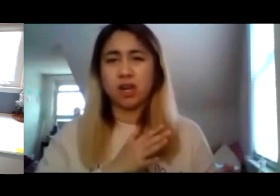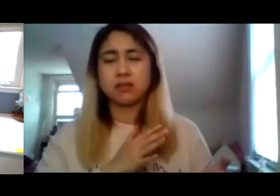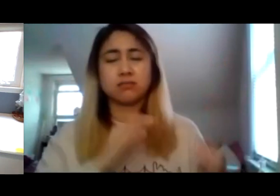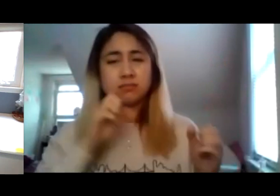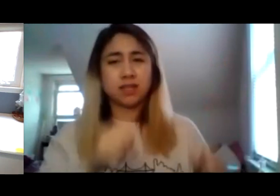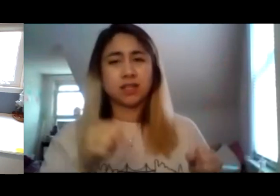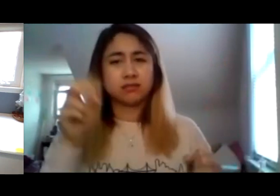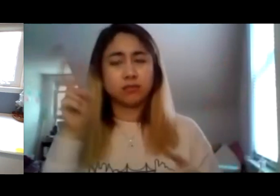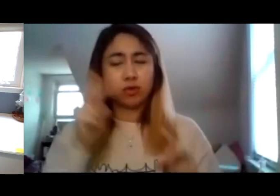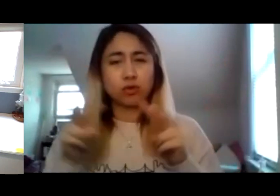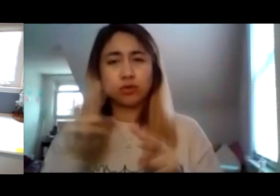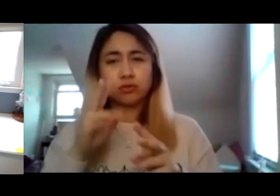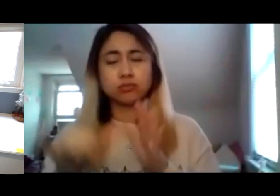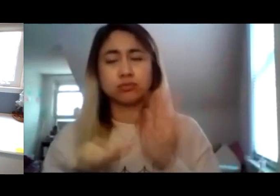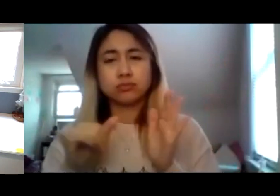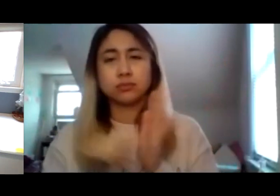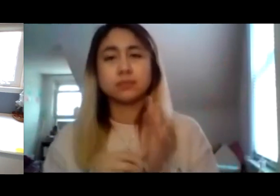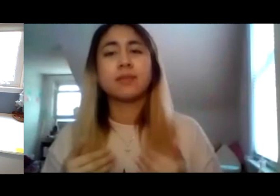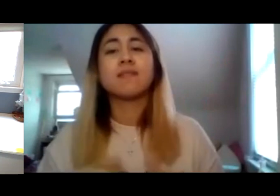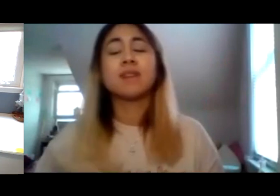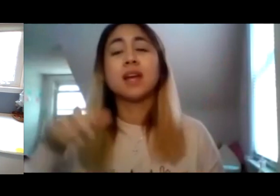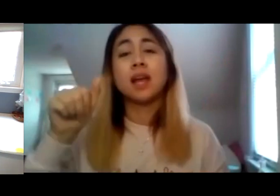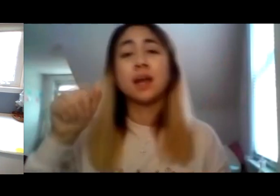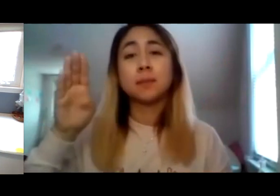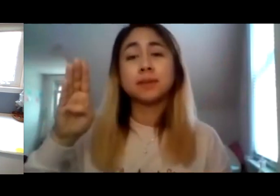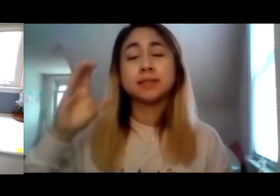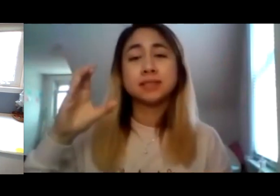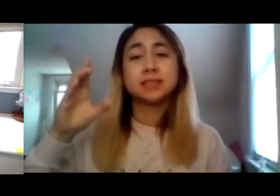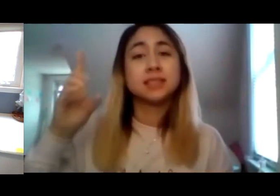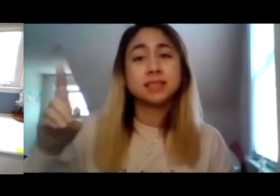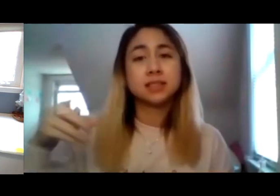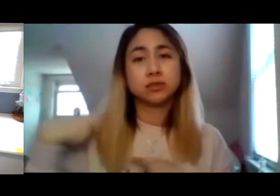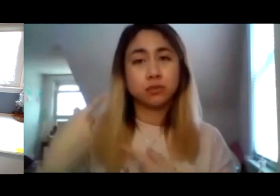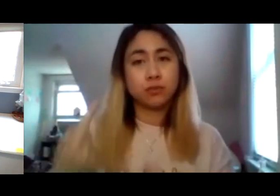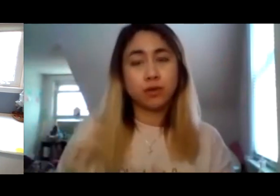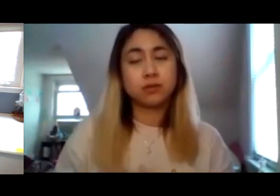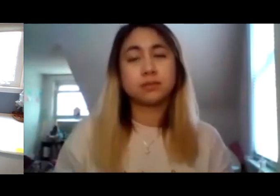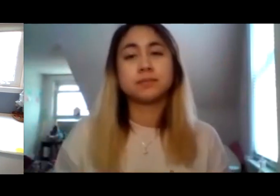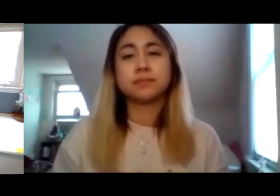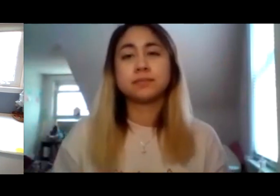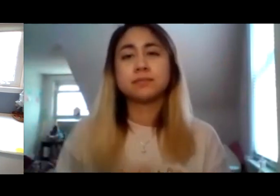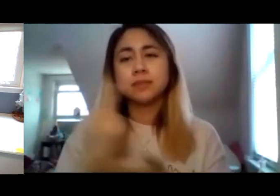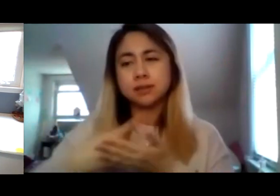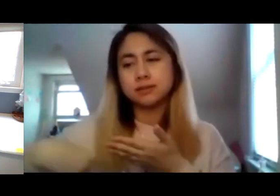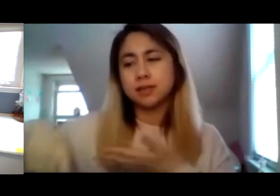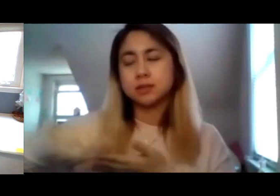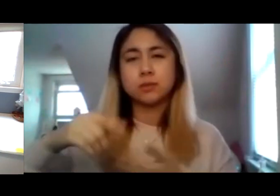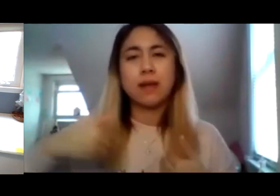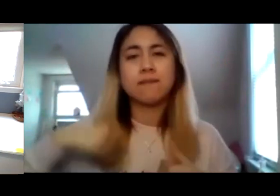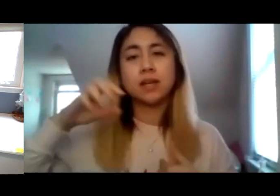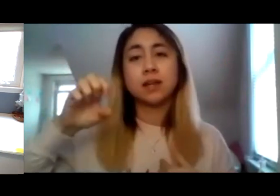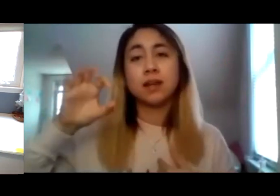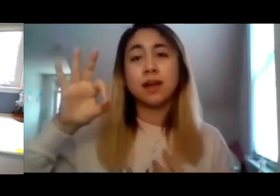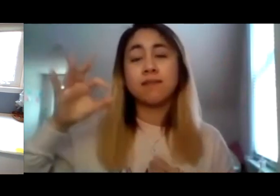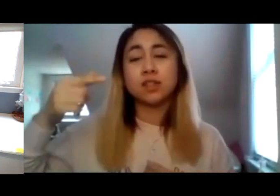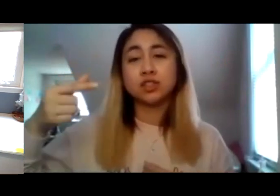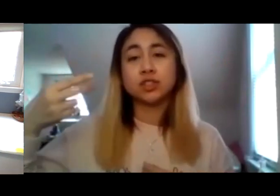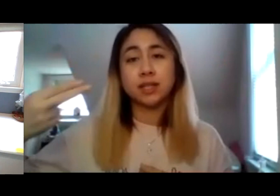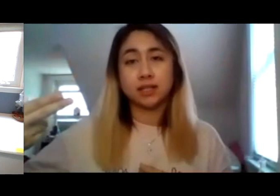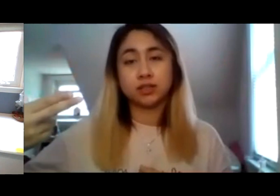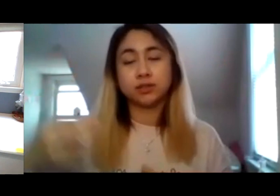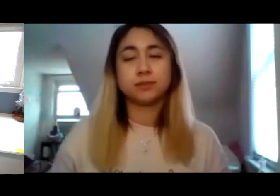out. We have A, B, C, and D up so far. So next week will be E, F, G, and